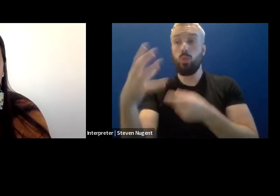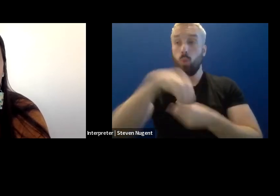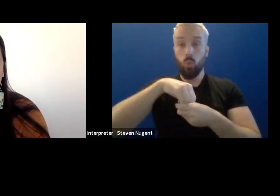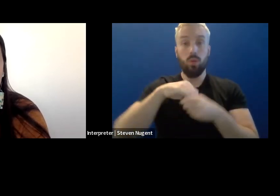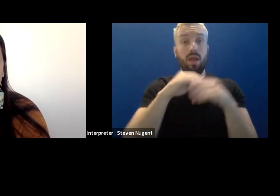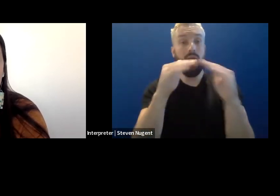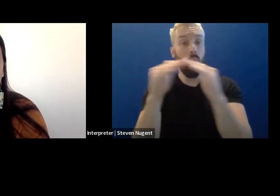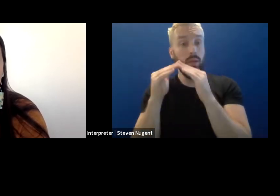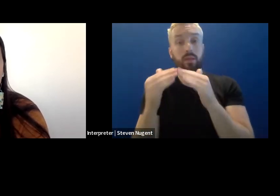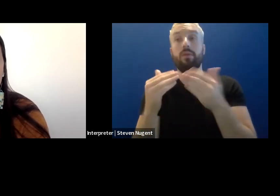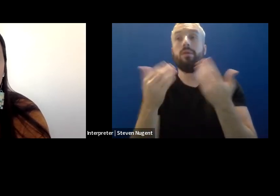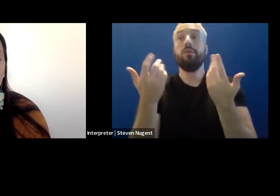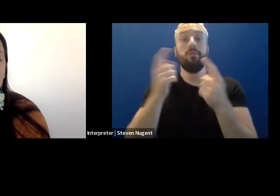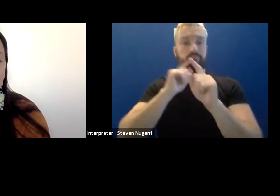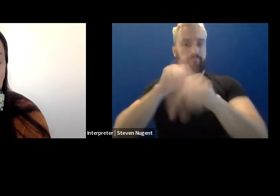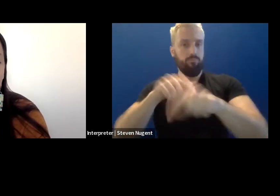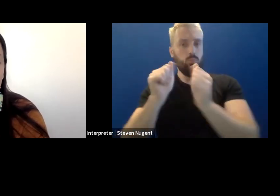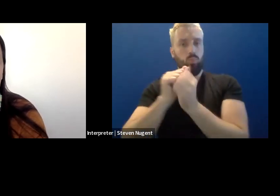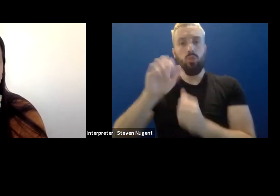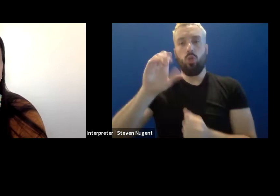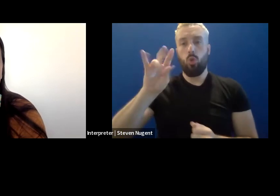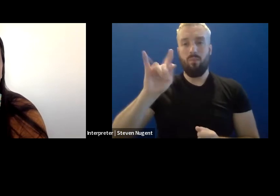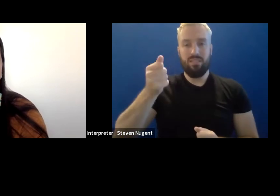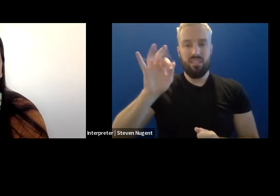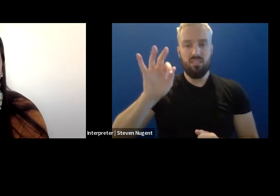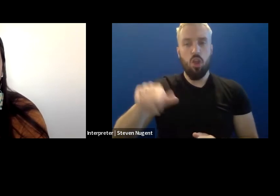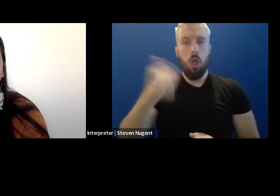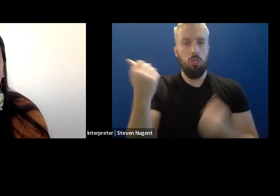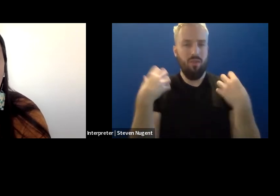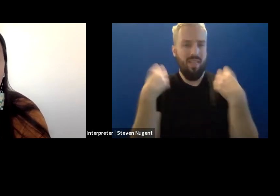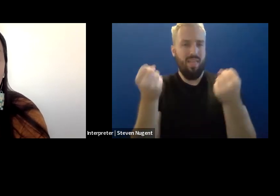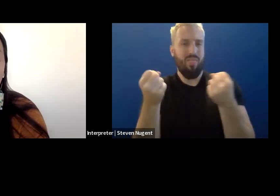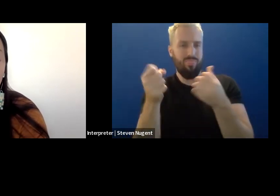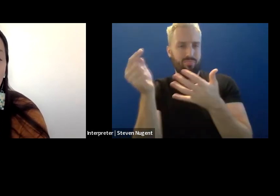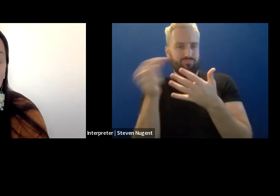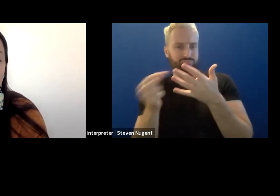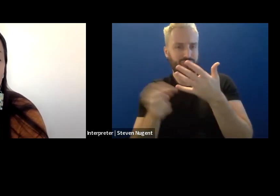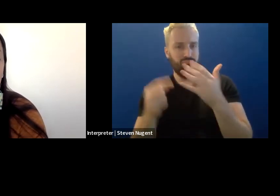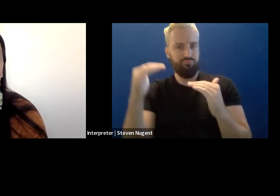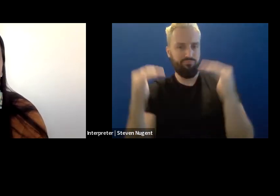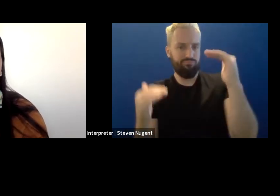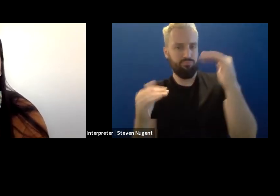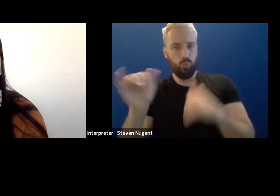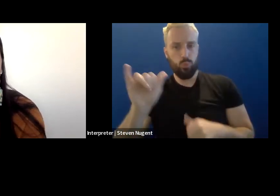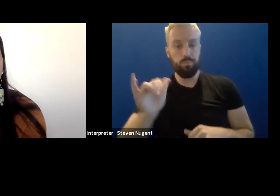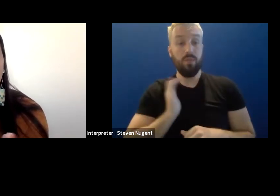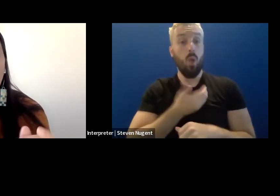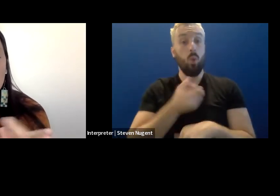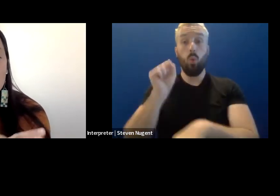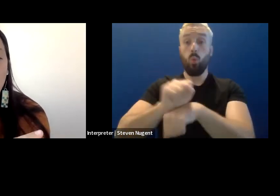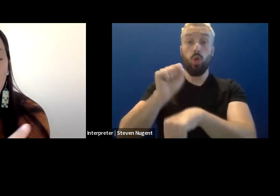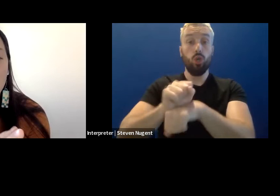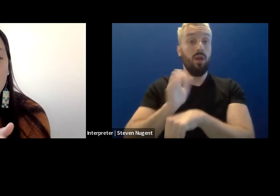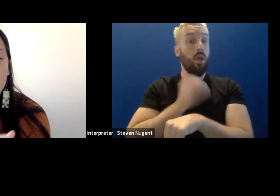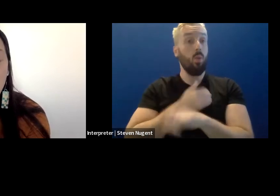to COVID-19 and other health disparities. Our work and our organization